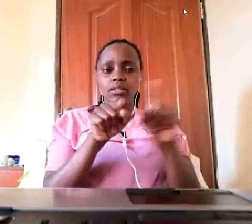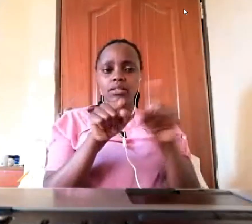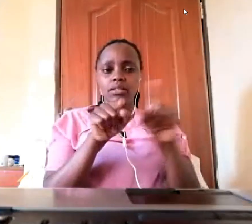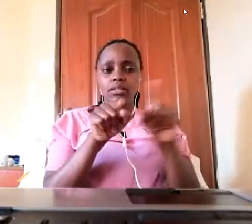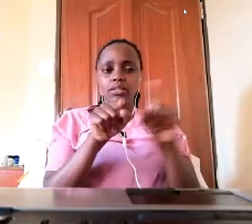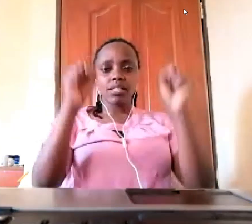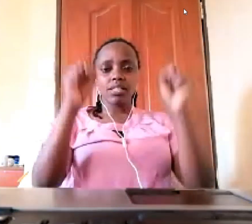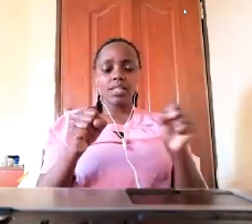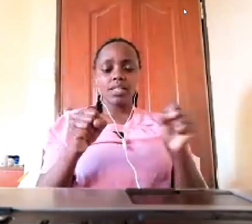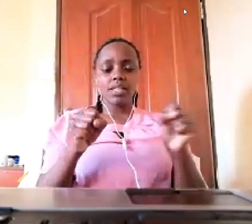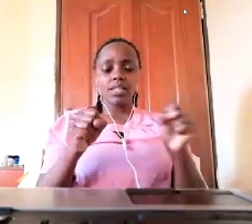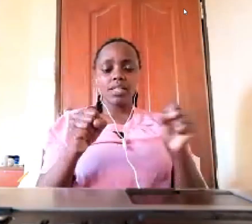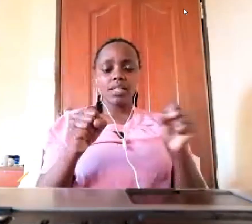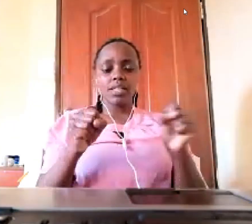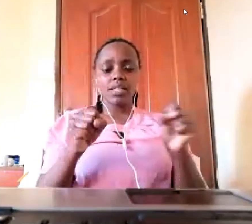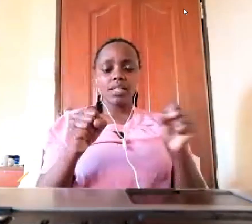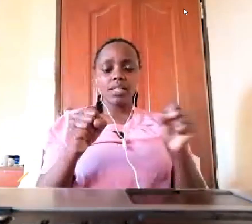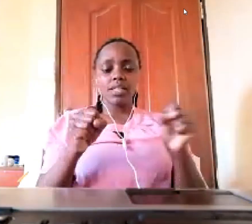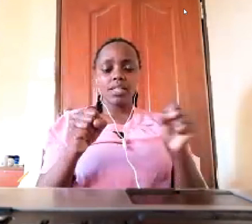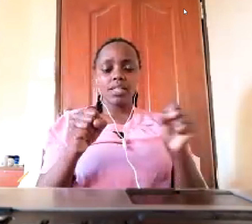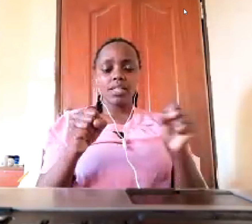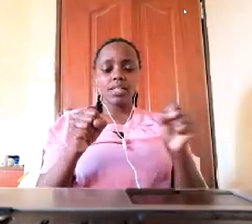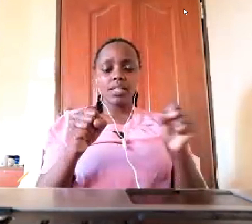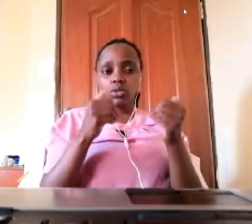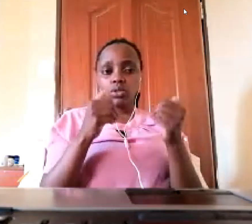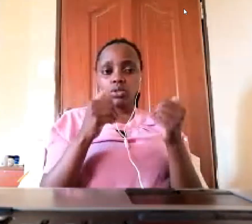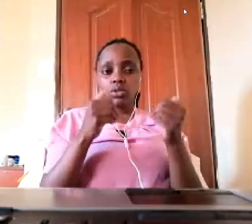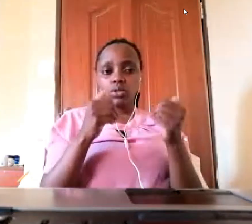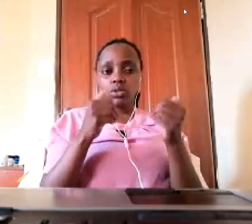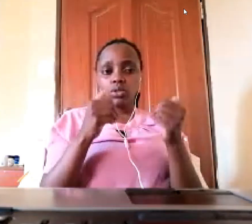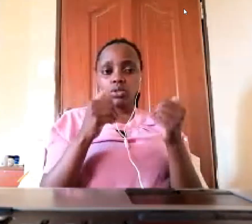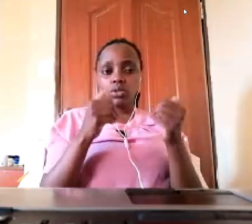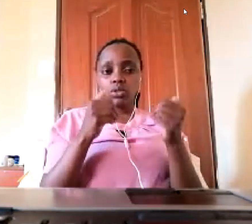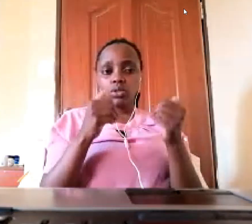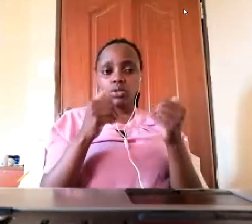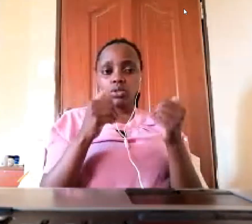way to resource the